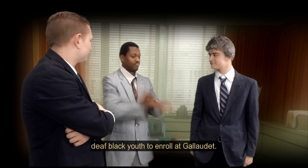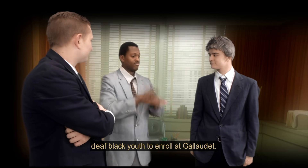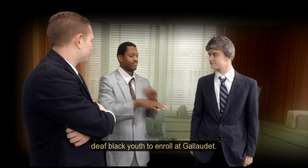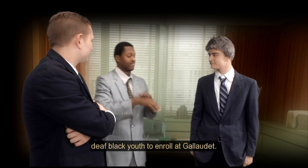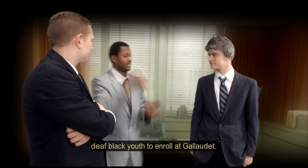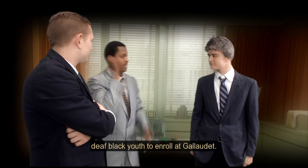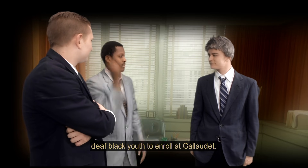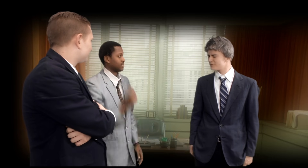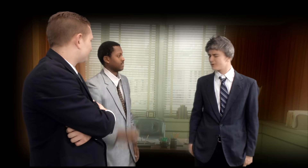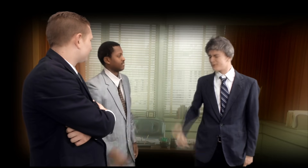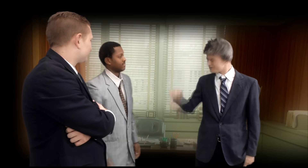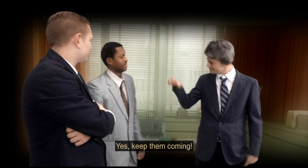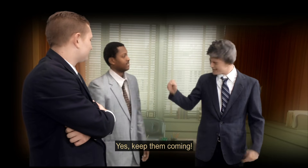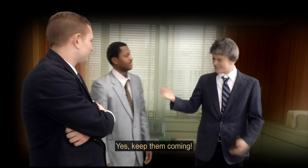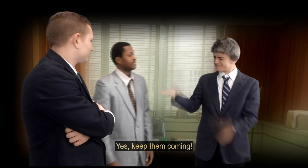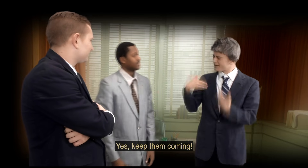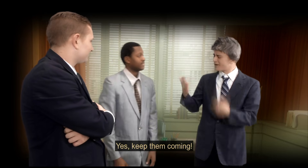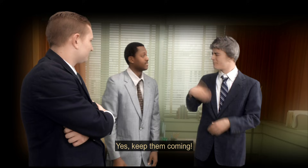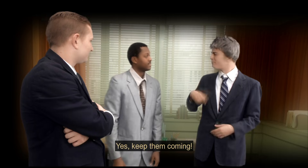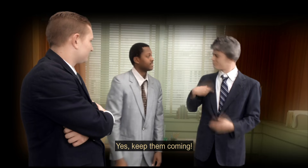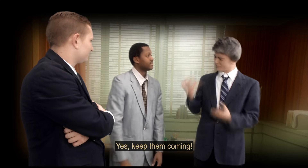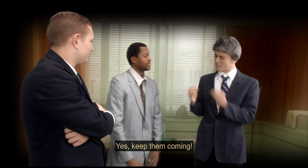at Gallaudet. Yes, keep them coming.